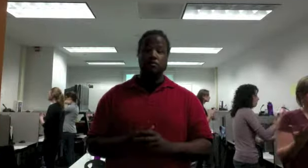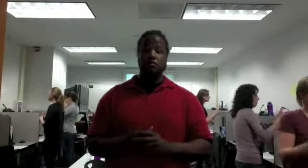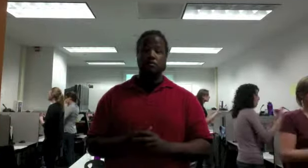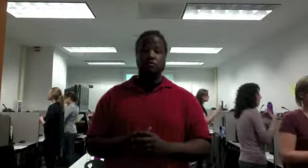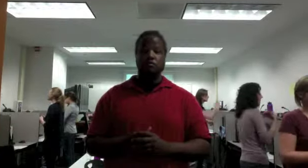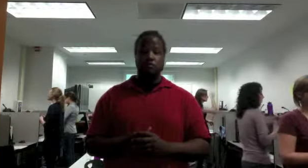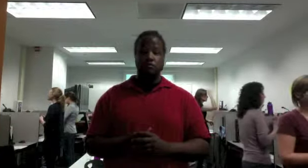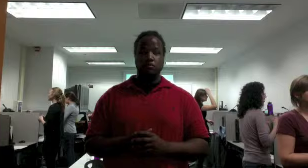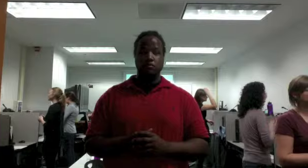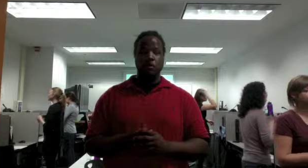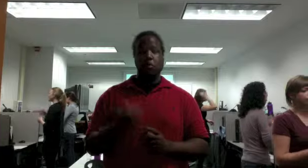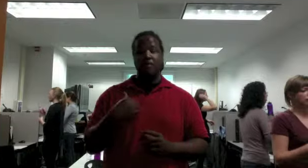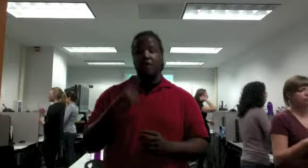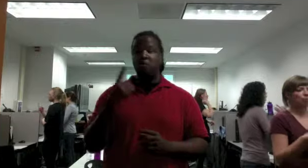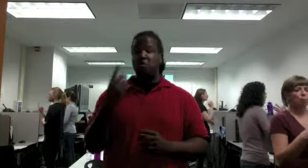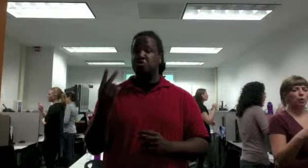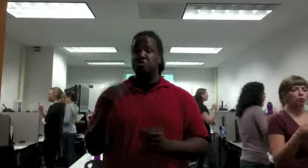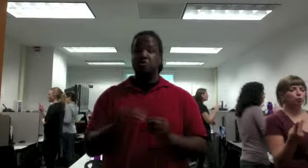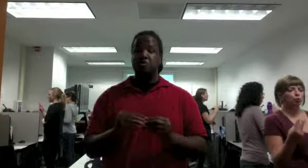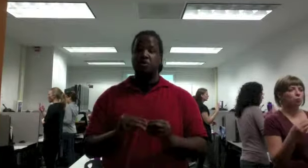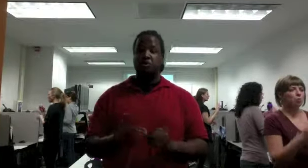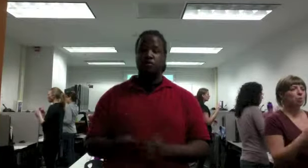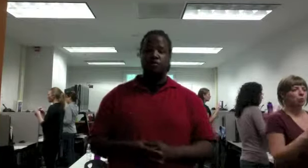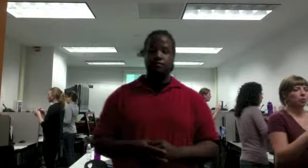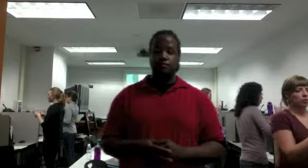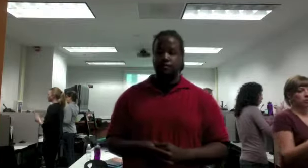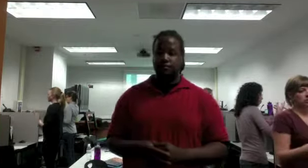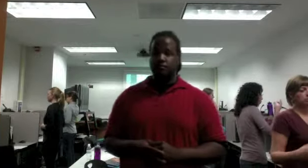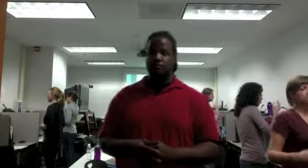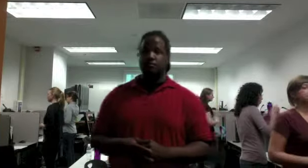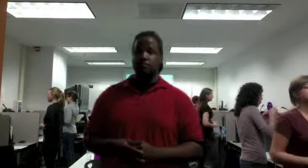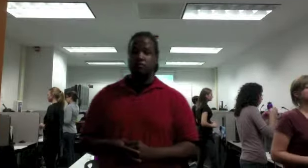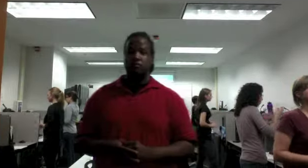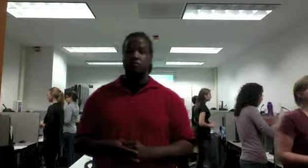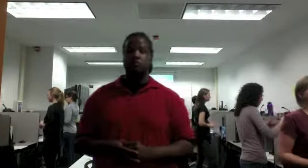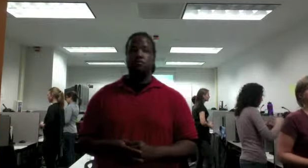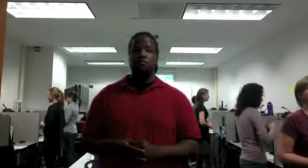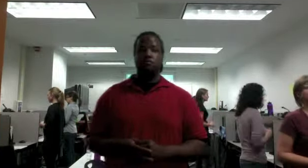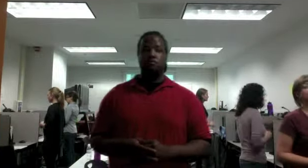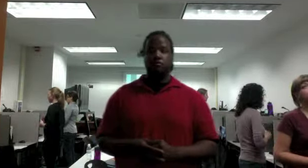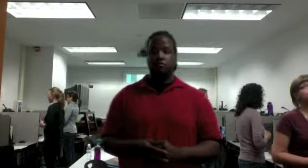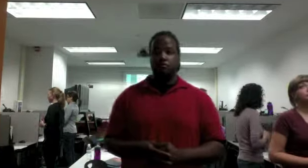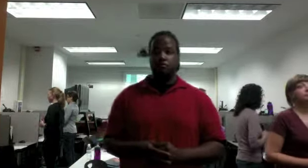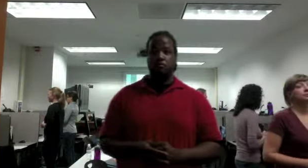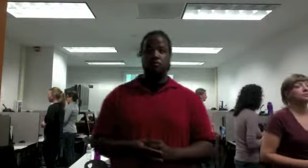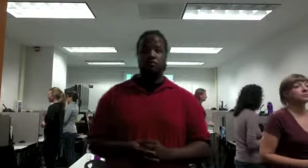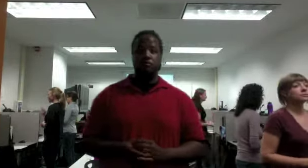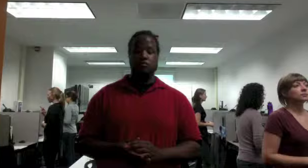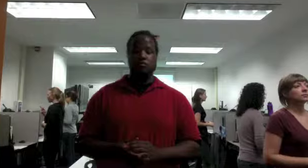Got this? Question so far that you have? None? We got just one or two more.